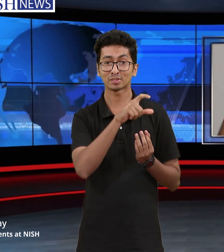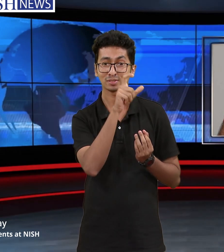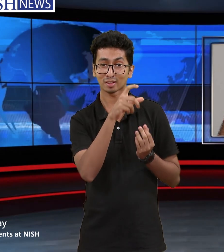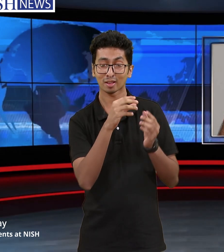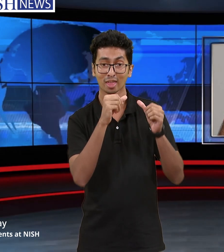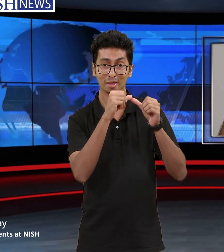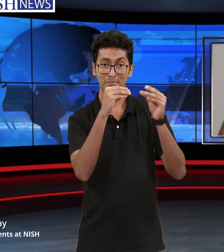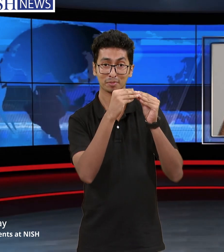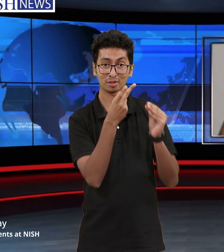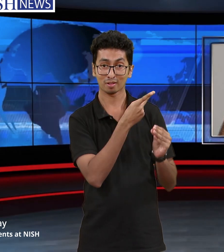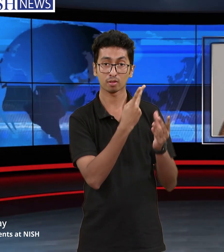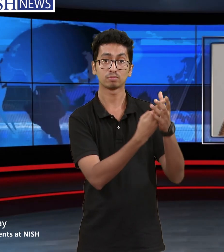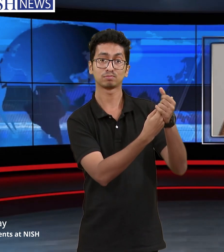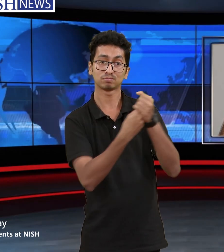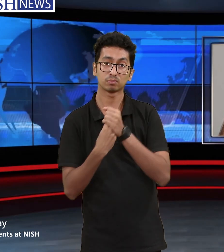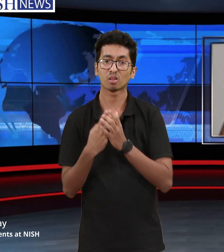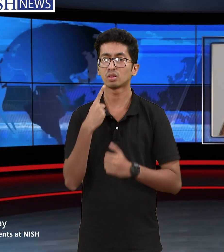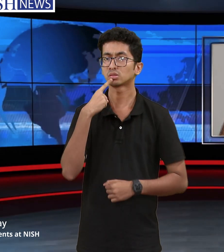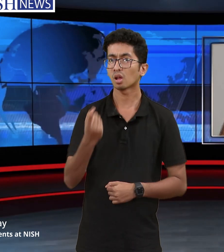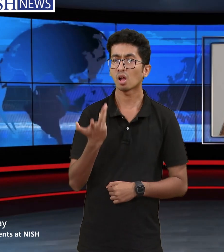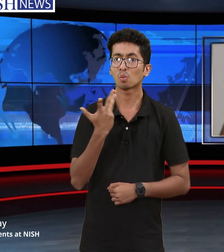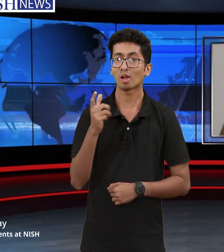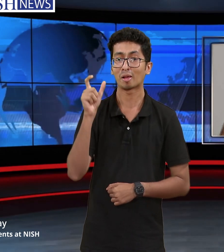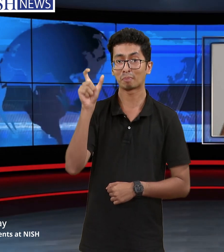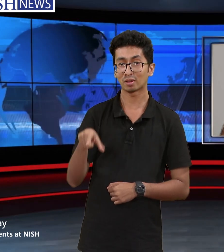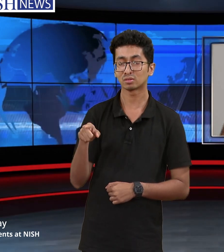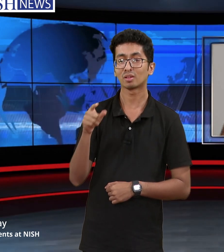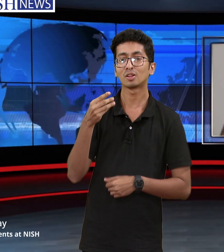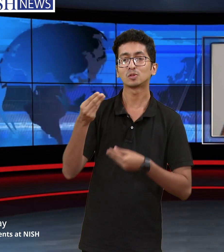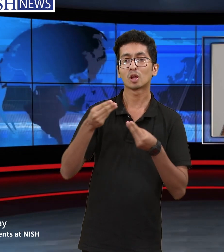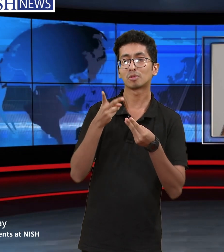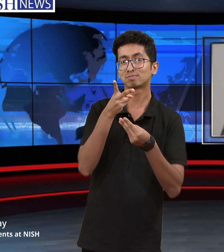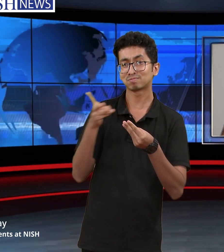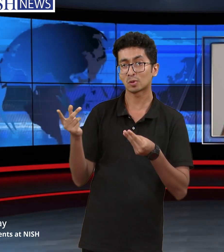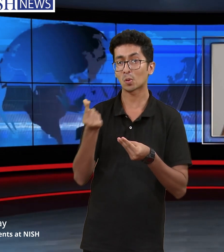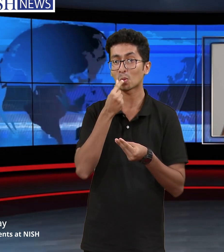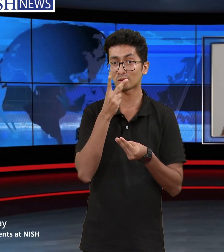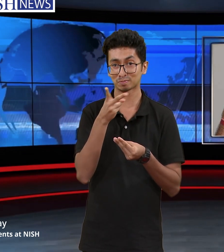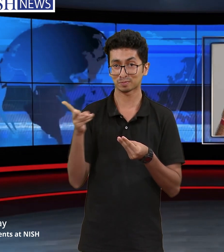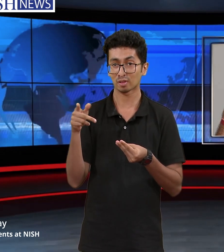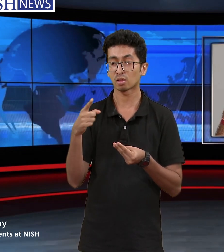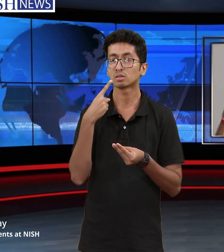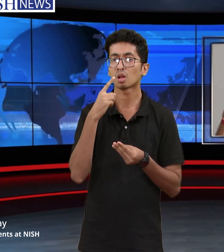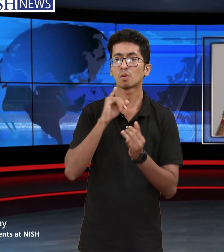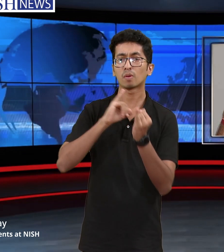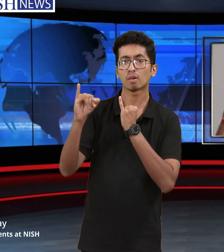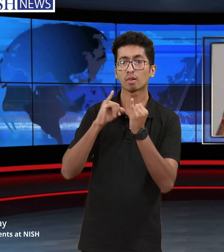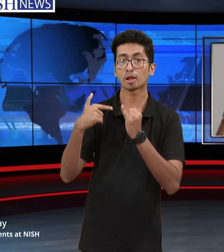talked poorly of other medical systems to promote their method. The court criticized him for his irresponsible